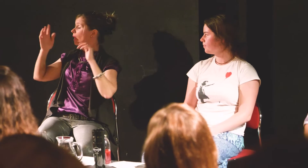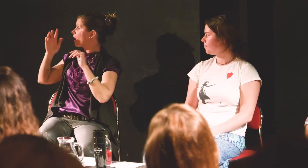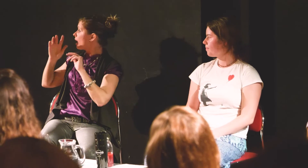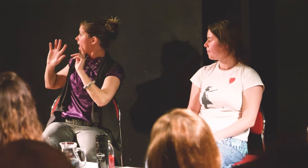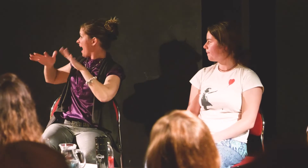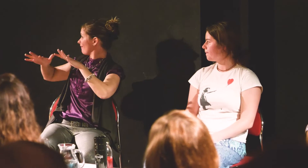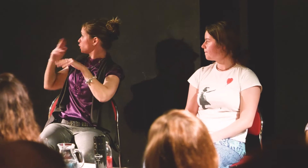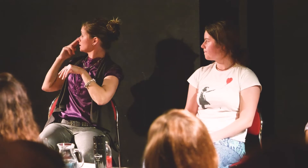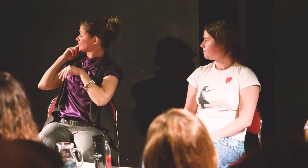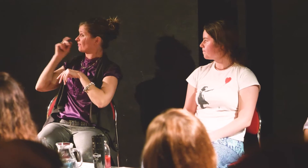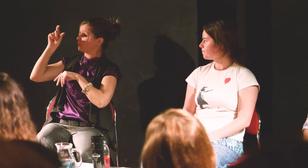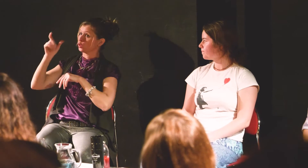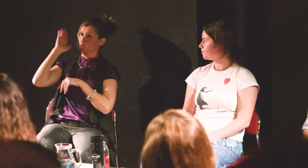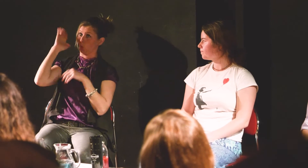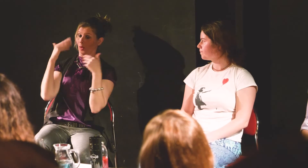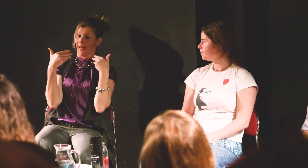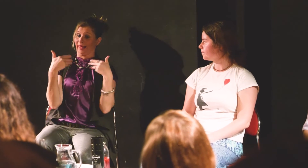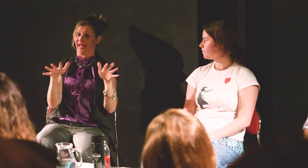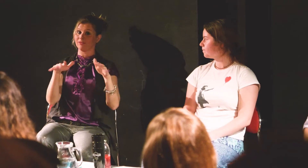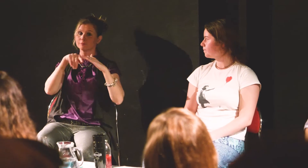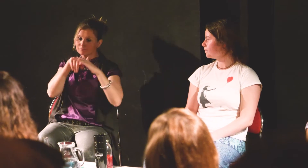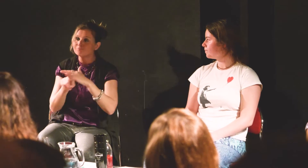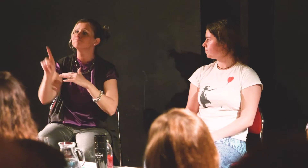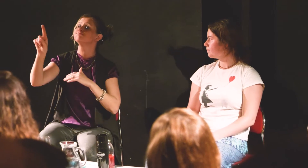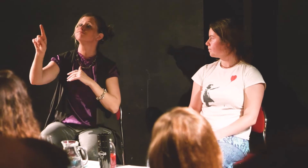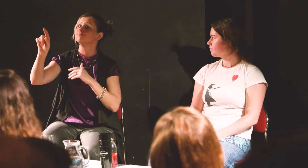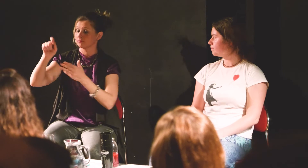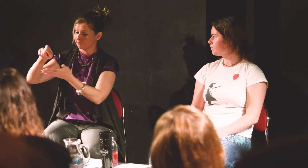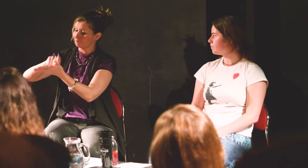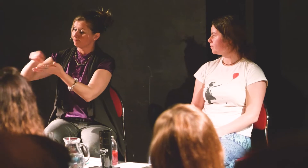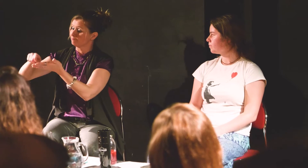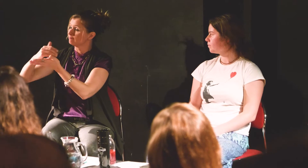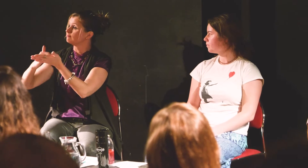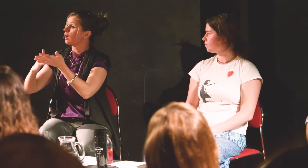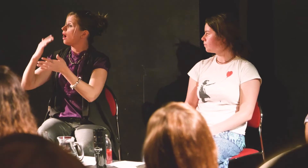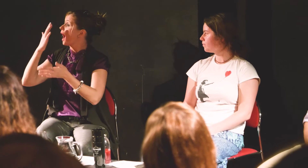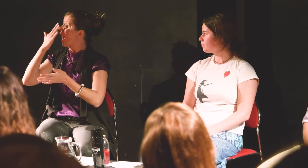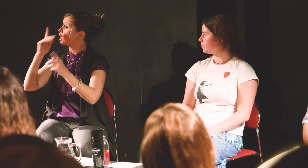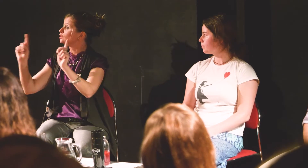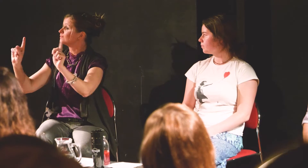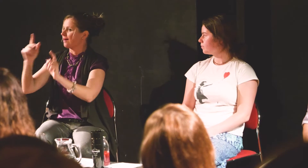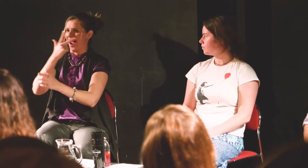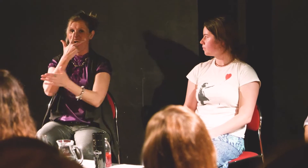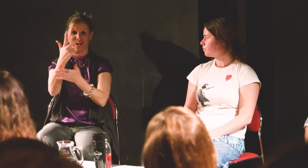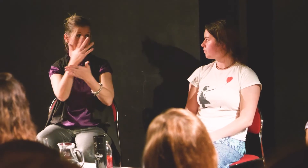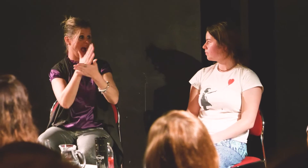than it is for hearing people. So a deaf school leaver who gets out there into the world, they have